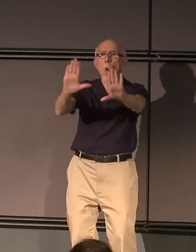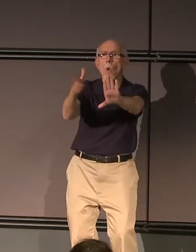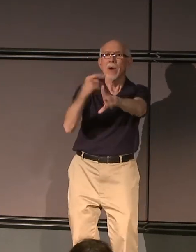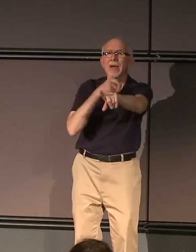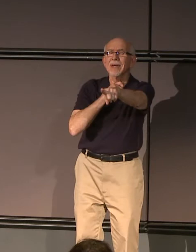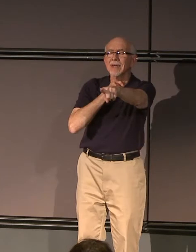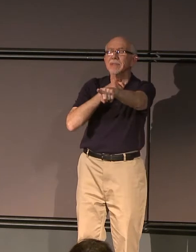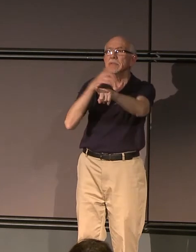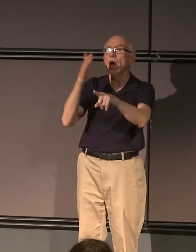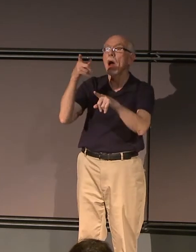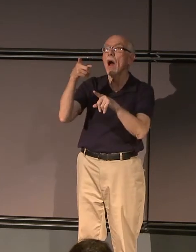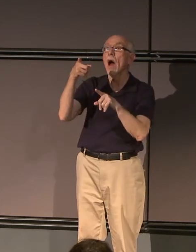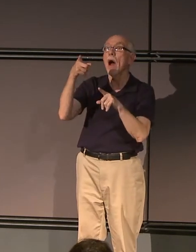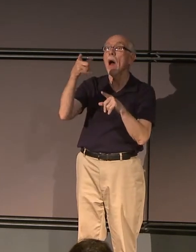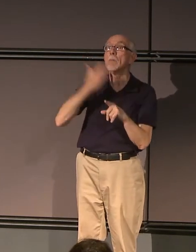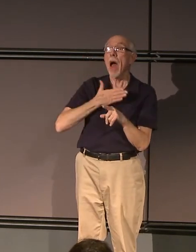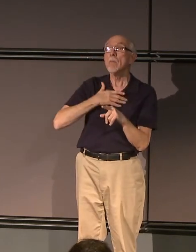Oh, wait a minute, one more thing, turn your voice back on.